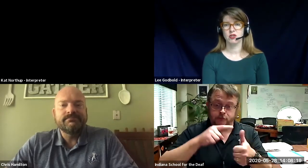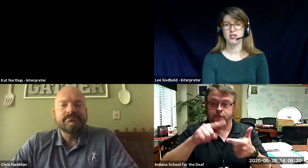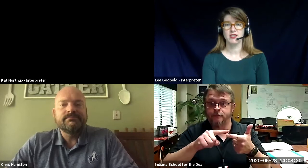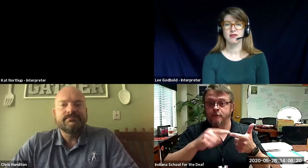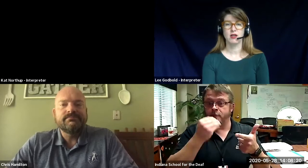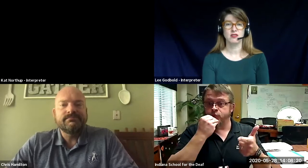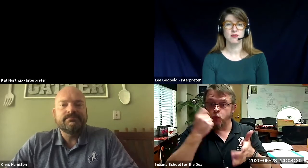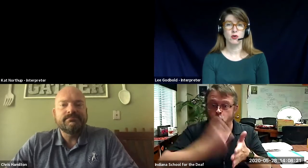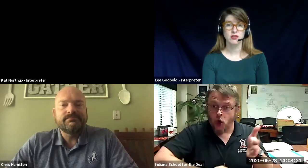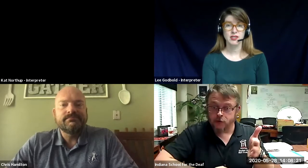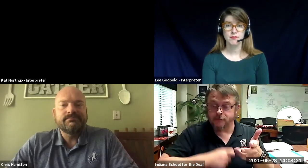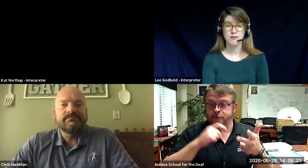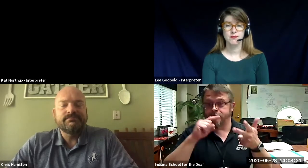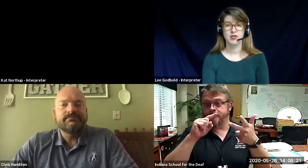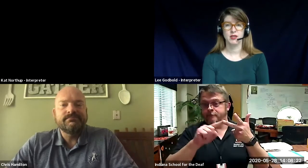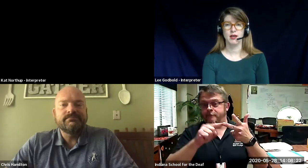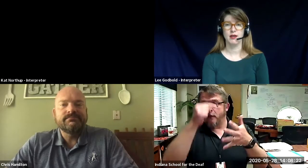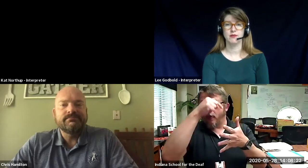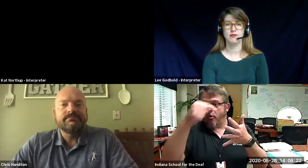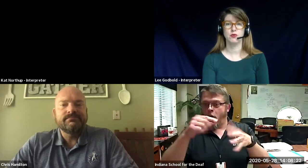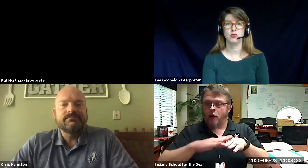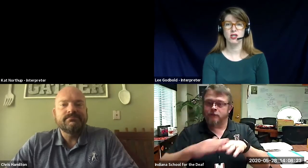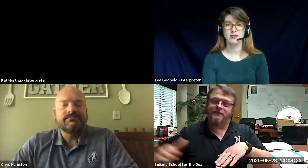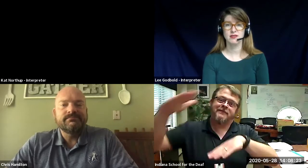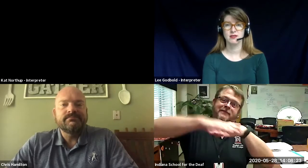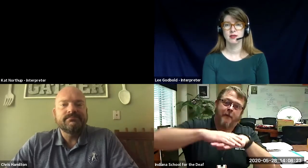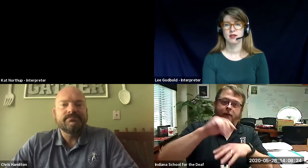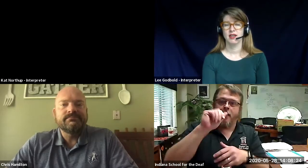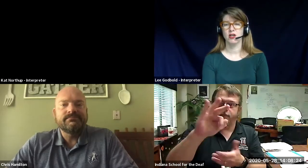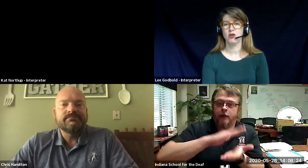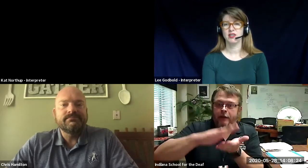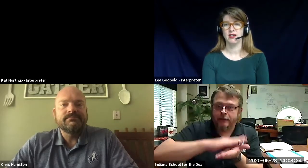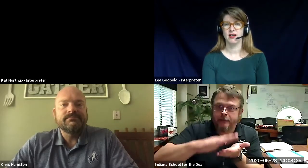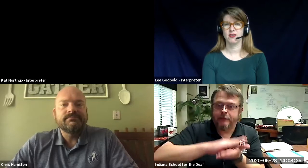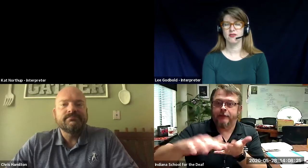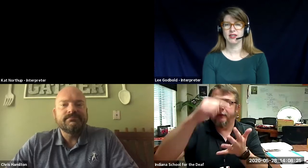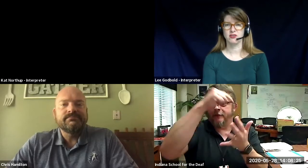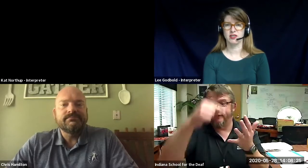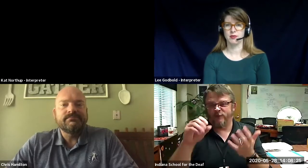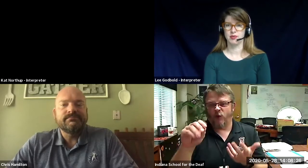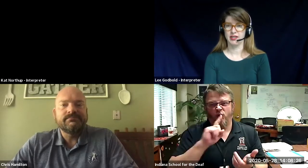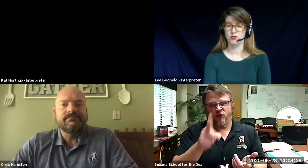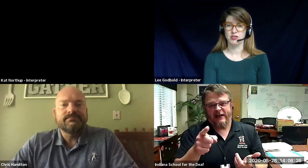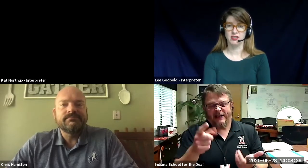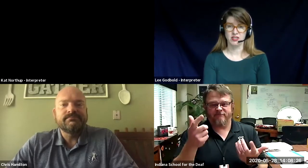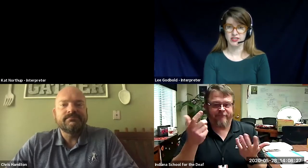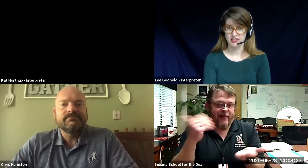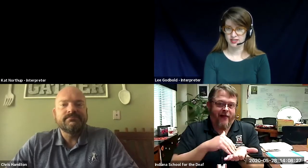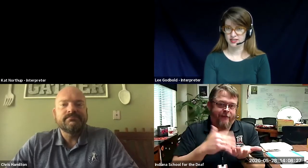look at costs of overtime, food costs, and all the other factors that come into play, as well as increased